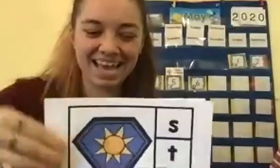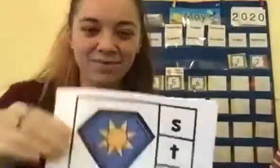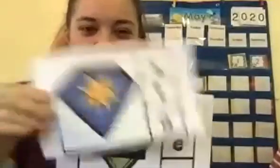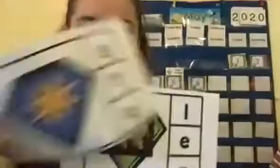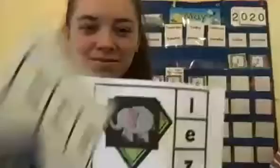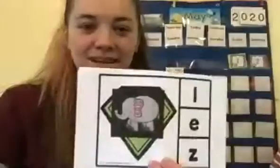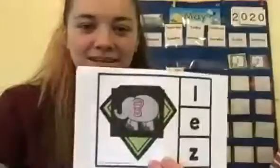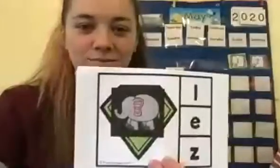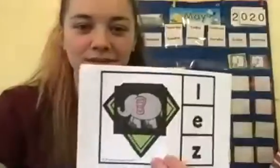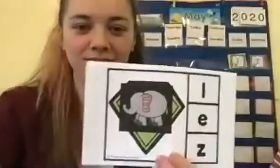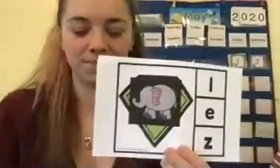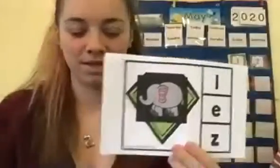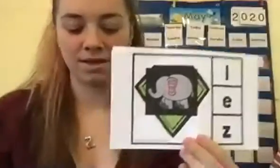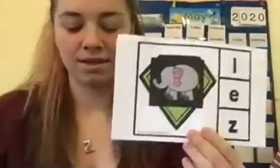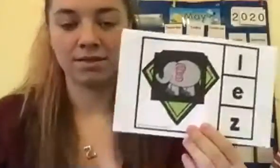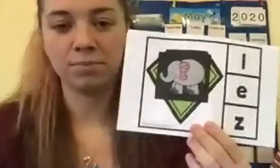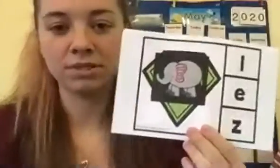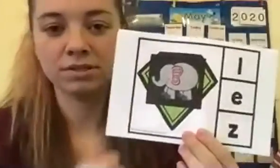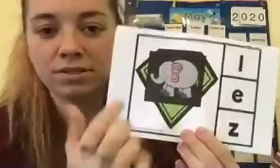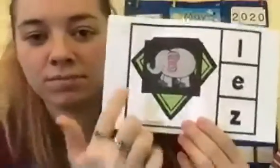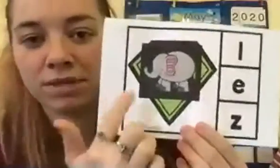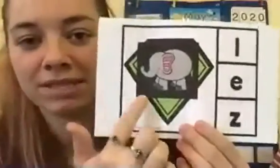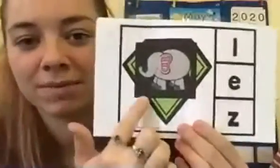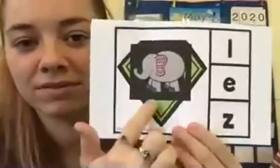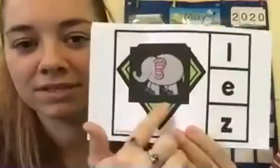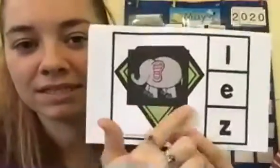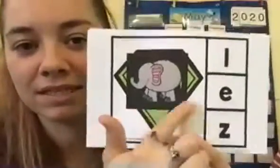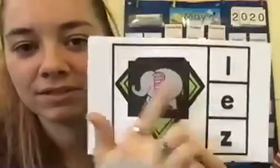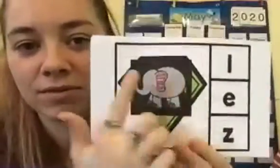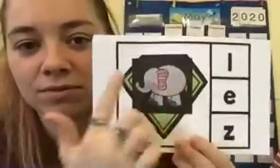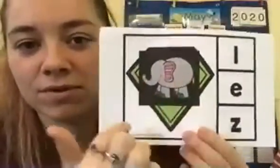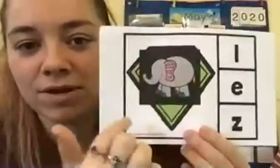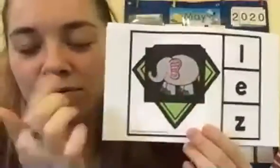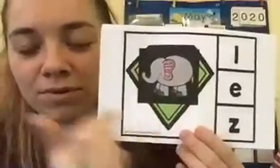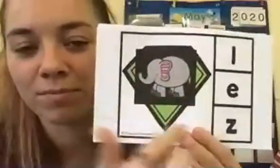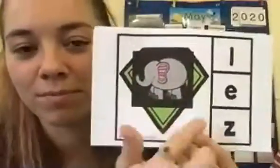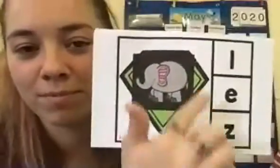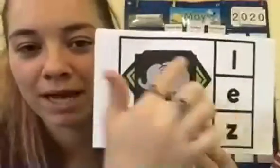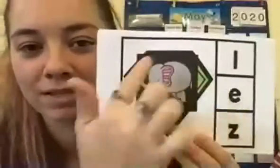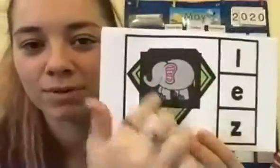we're gonna go to our next one. The printer started printing him a little silly, so ignore the black square.